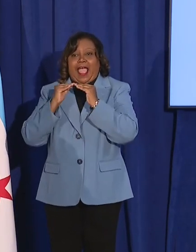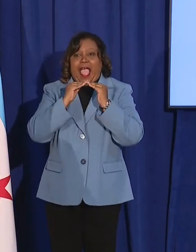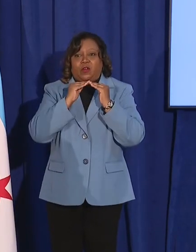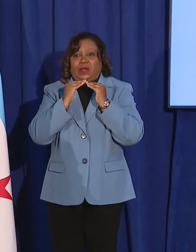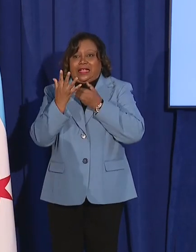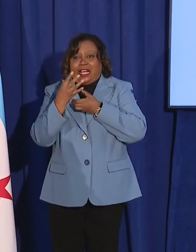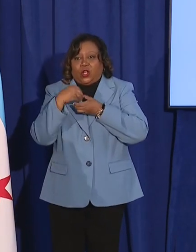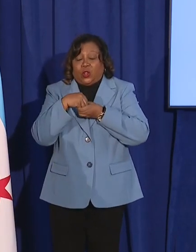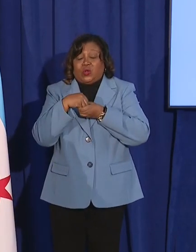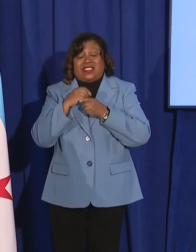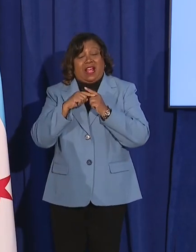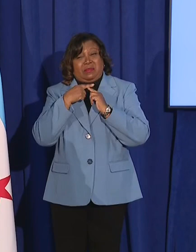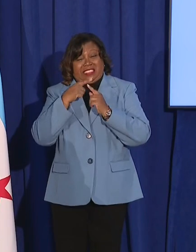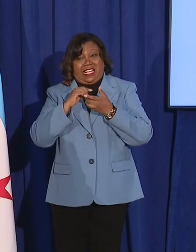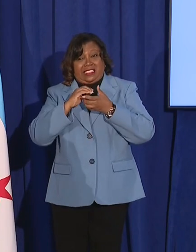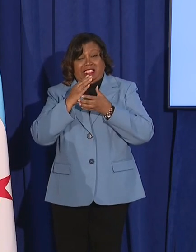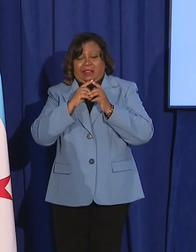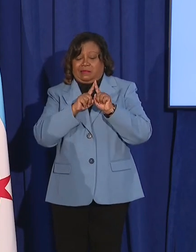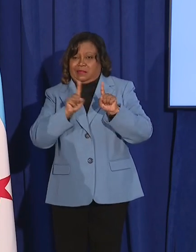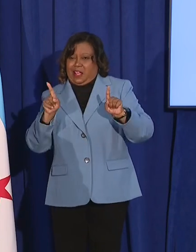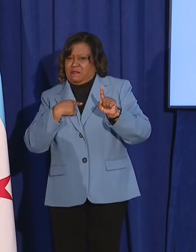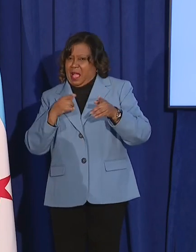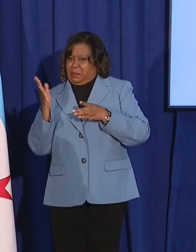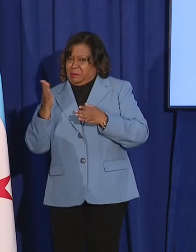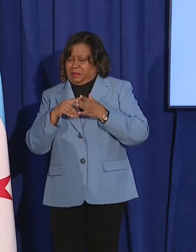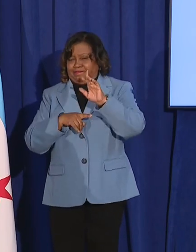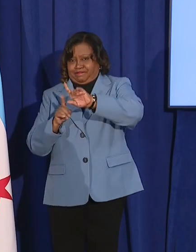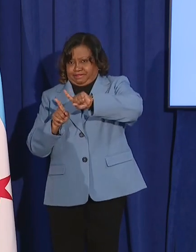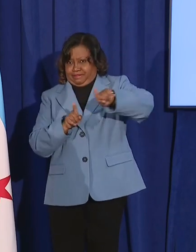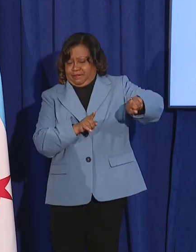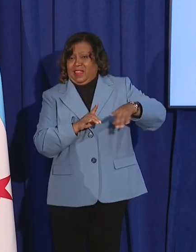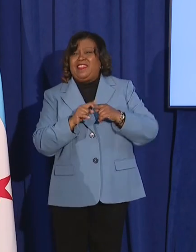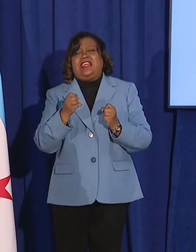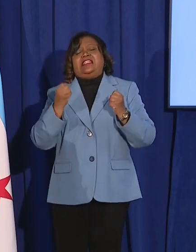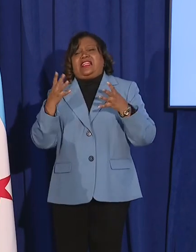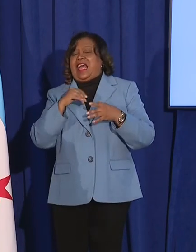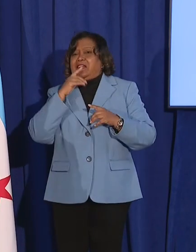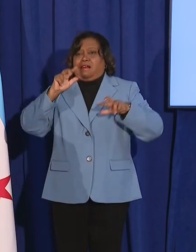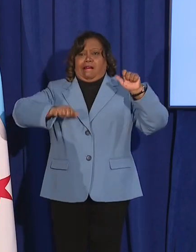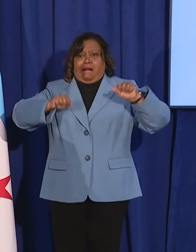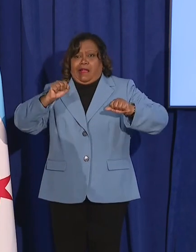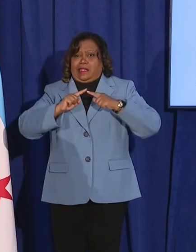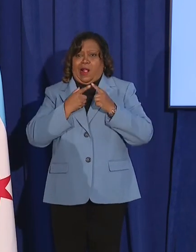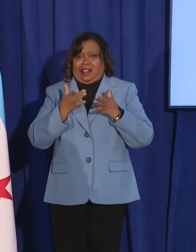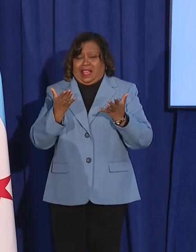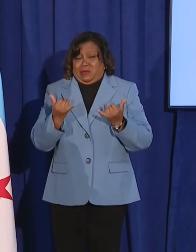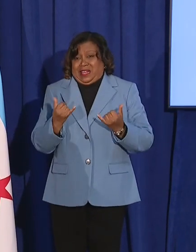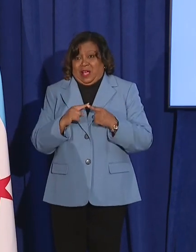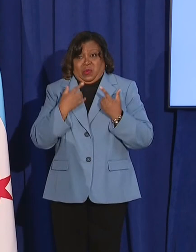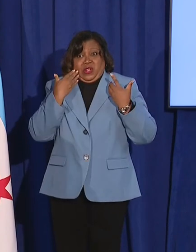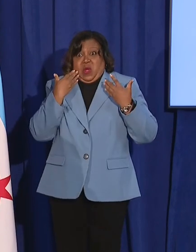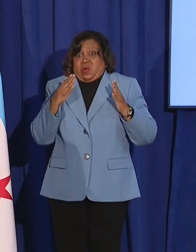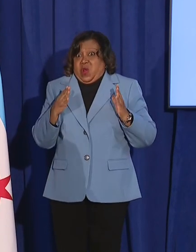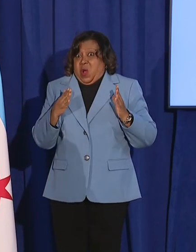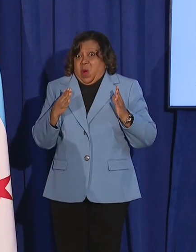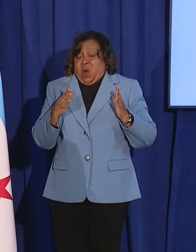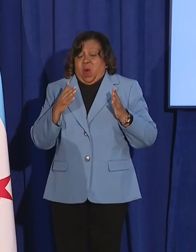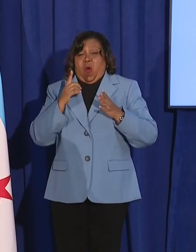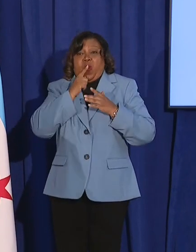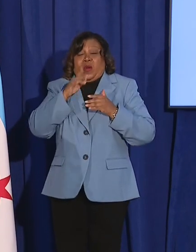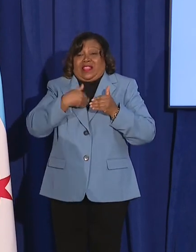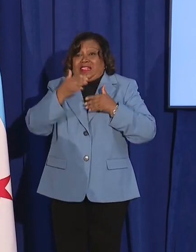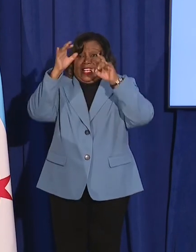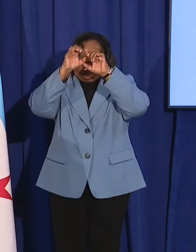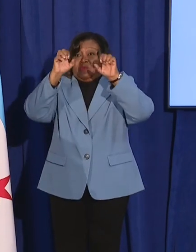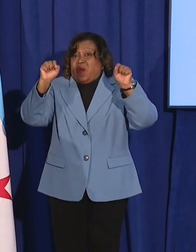and inclusion. And let me just depart from my prepared script. There's a lot of uncertainty in our land right now because we don't know who the